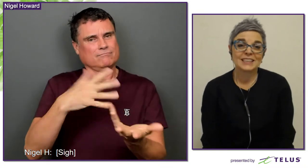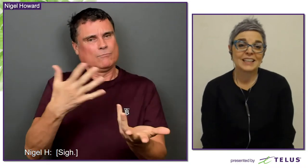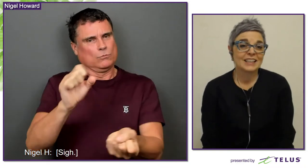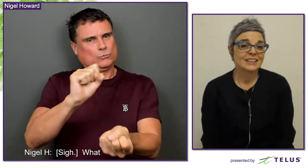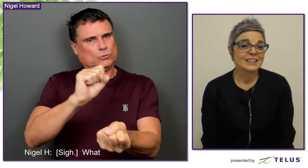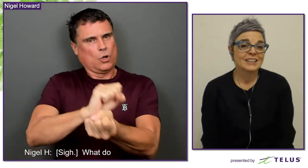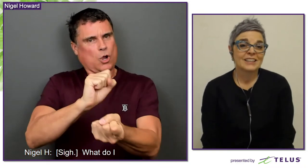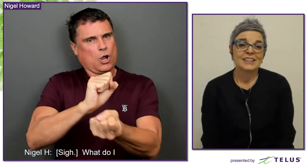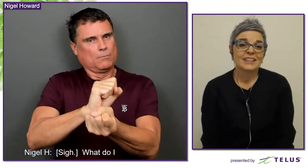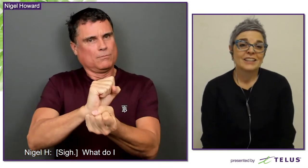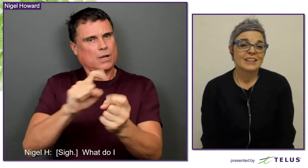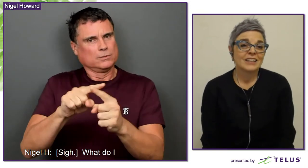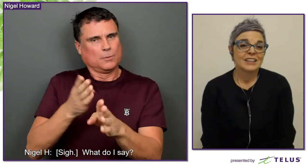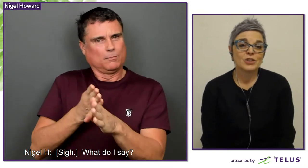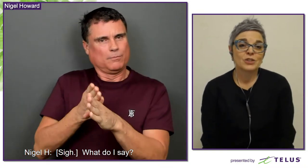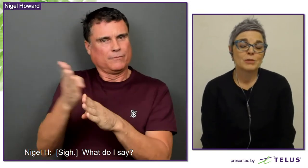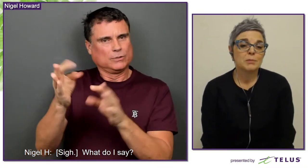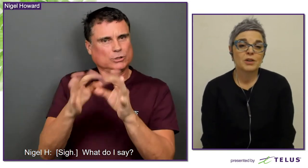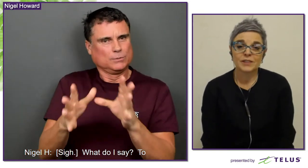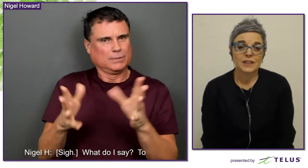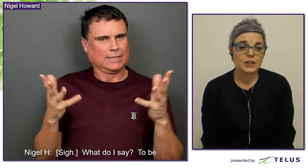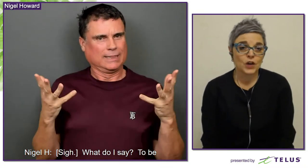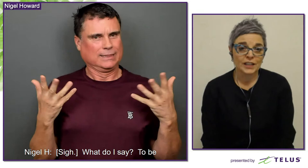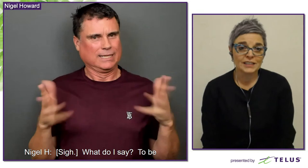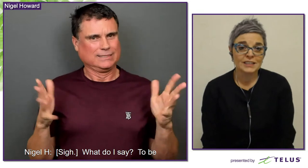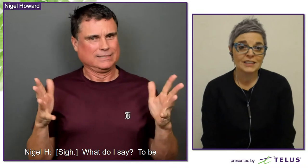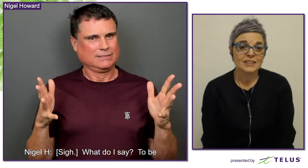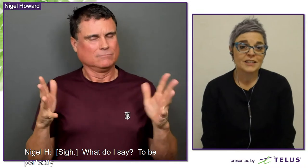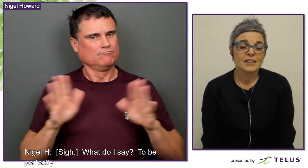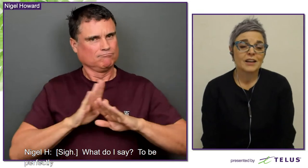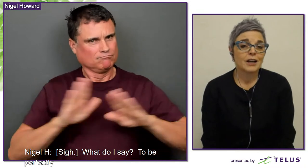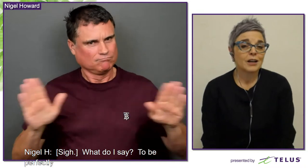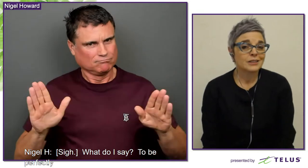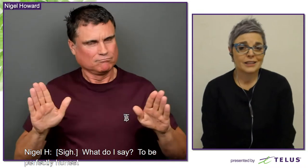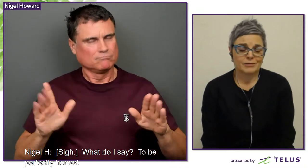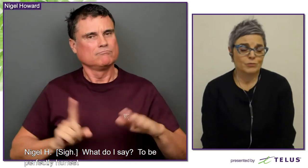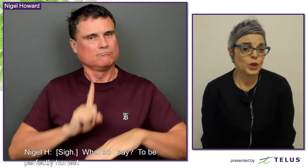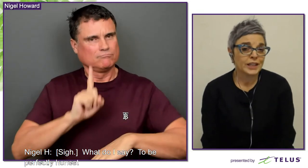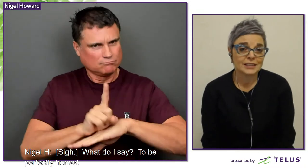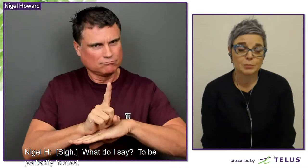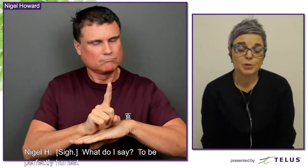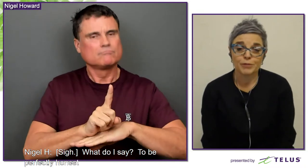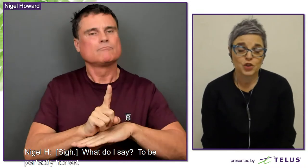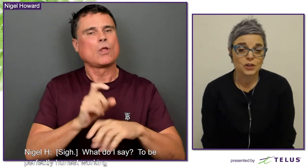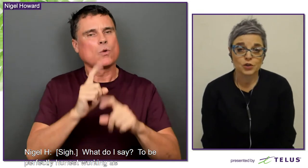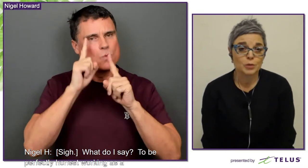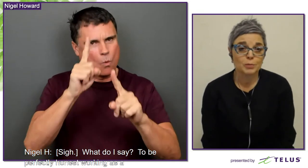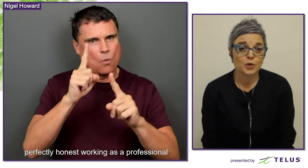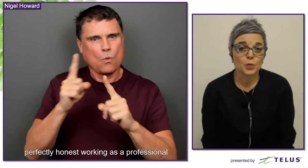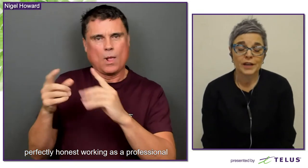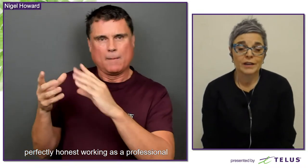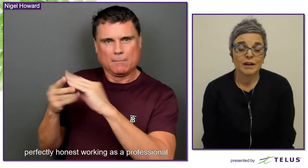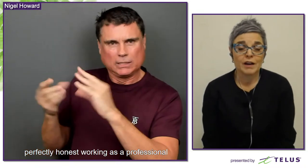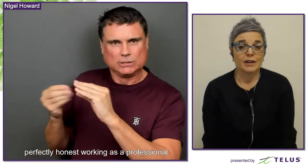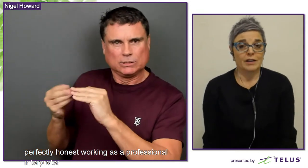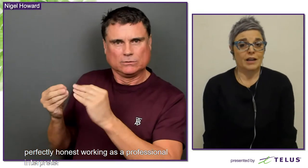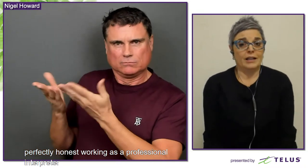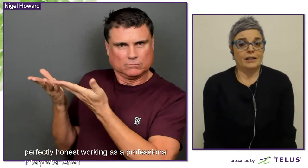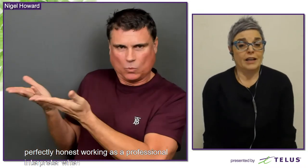What do I say? You know, to be perfectly honest, working as a professional interpreter,